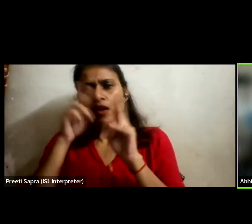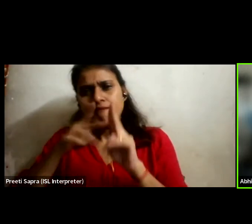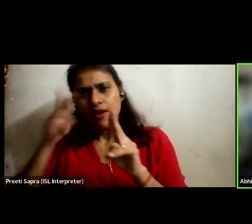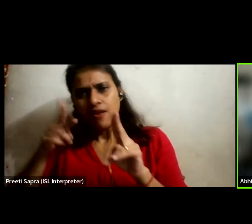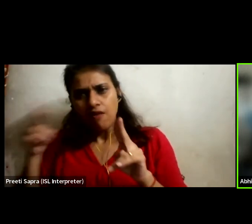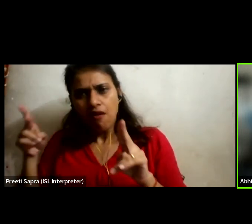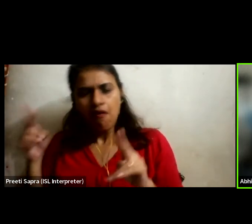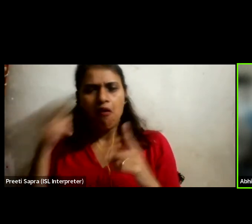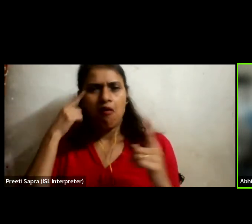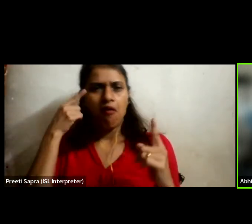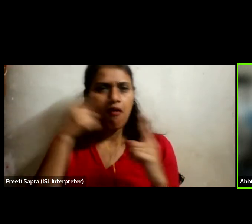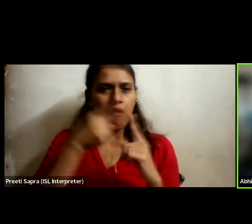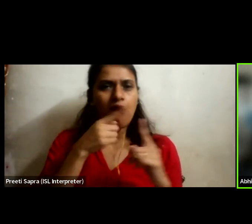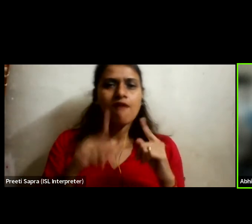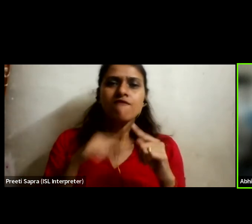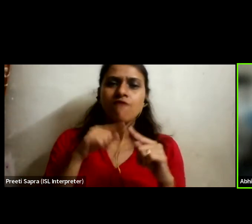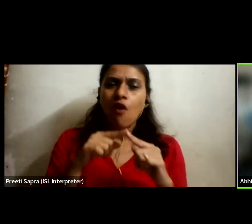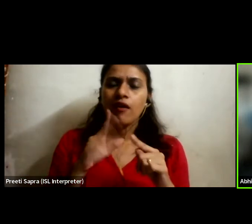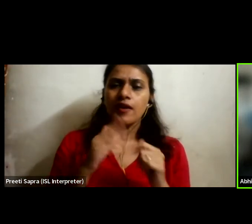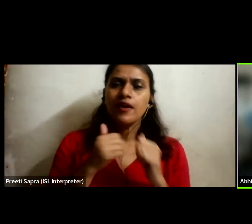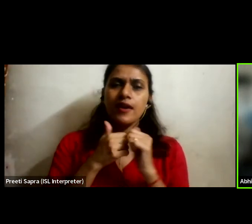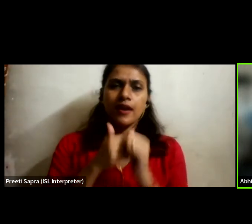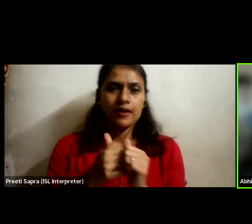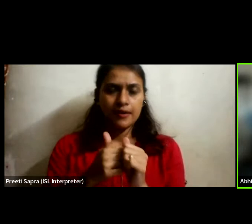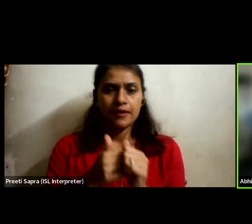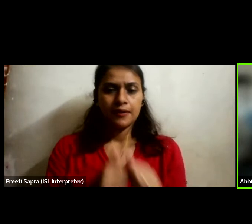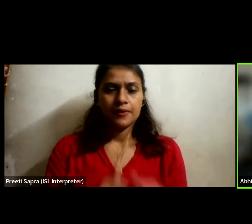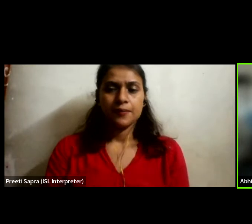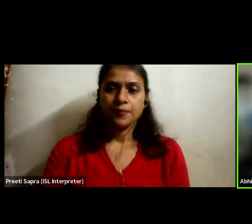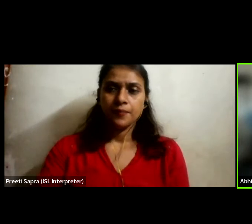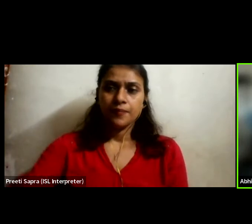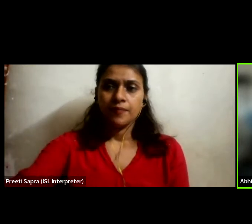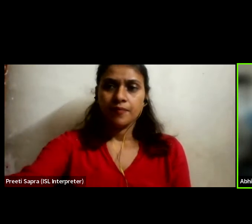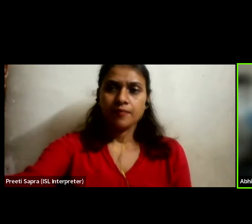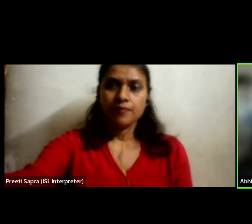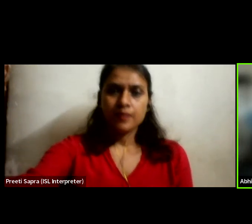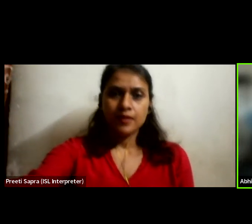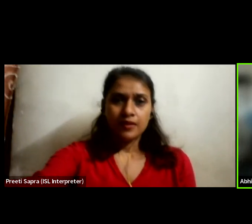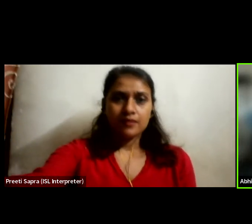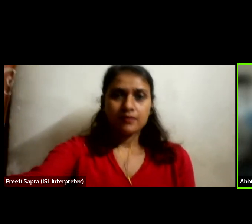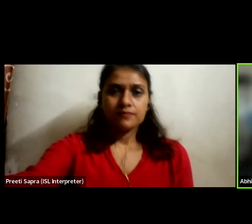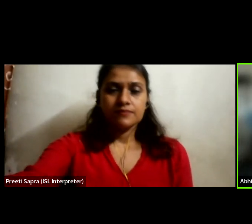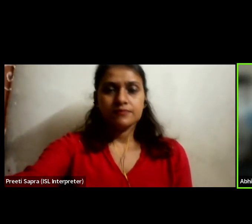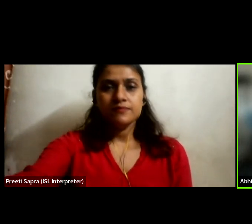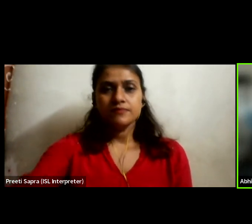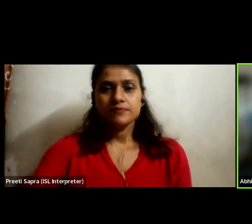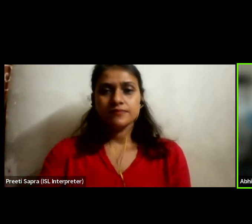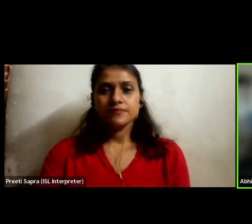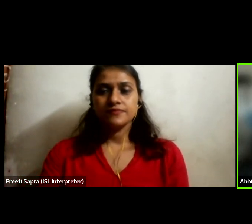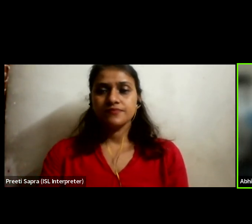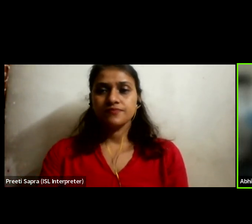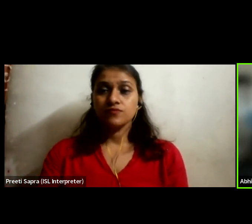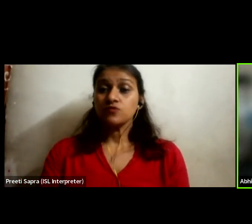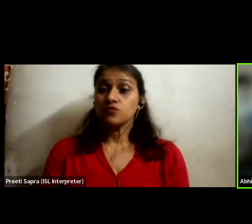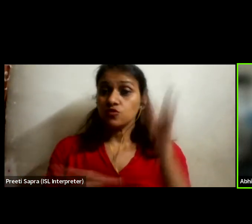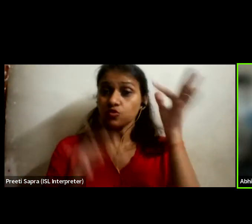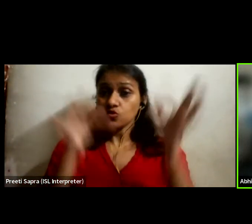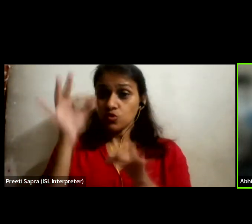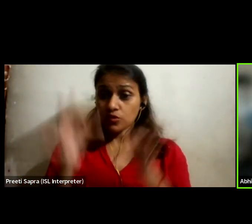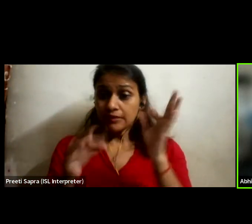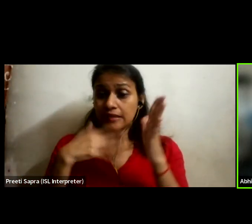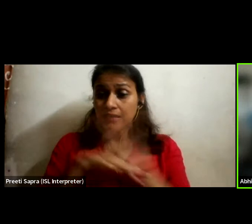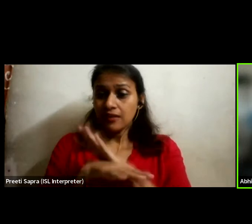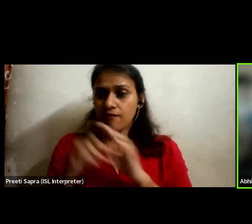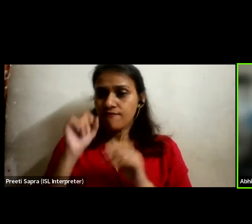And in particular, I think what is interesting is how some jurisdictions have taken a